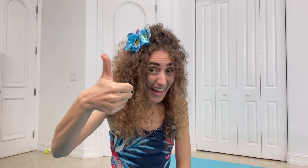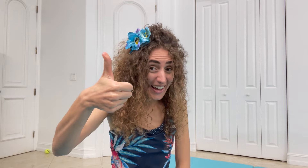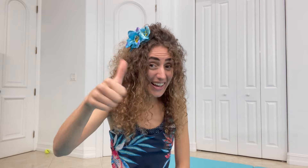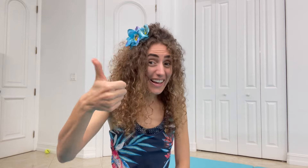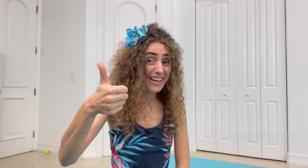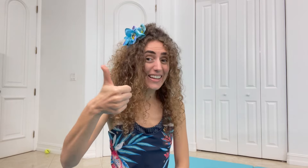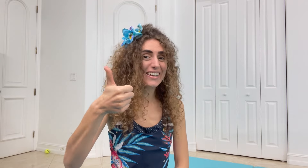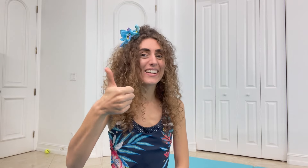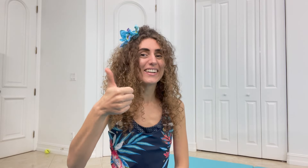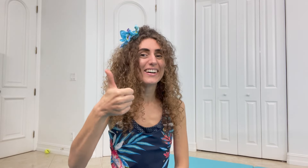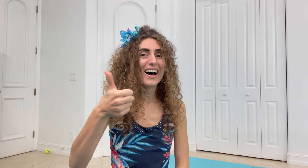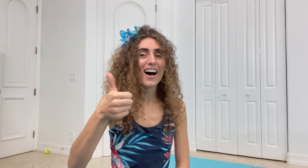1, 2, 3, 4, 5, 6, 7, 8, 9, 10.